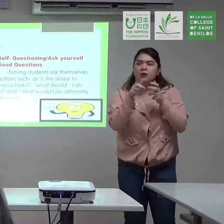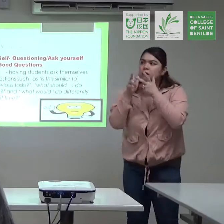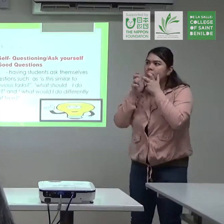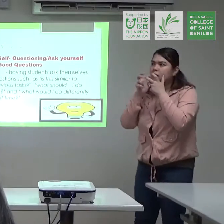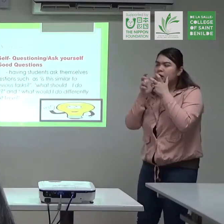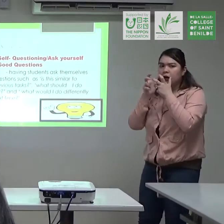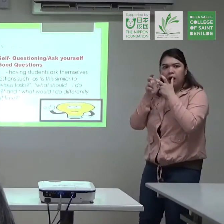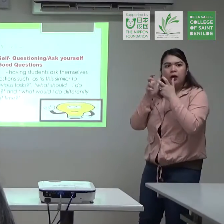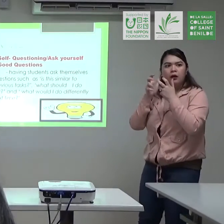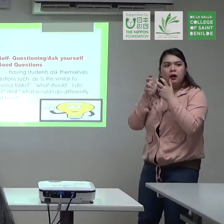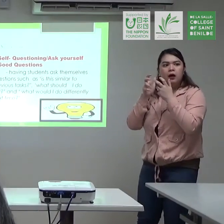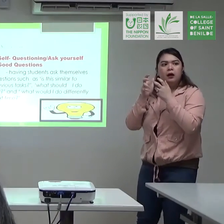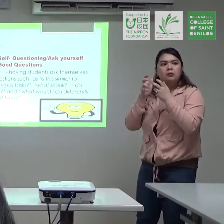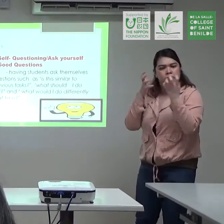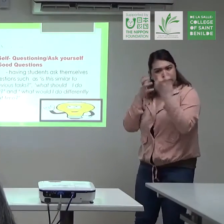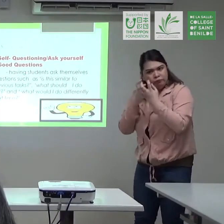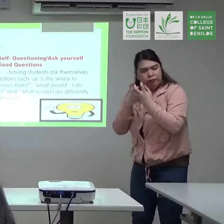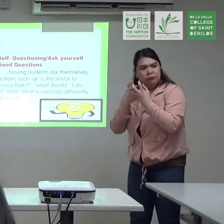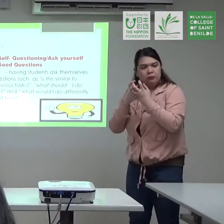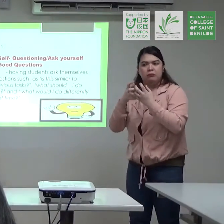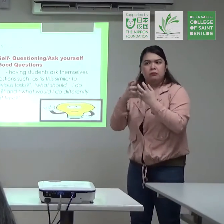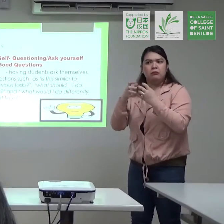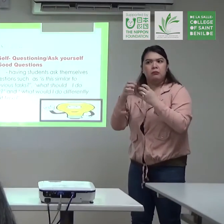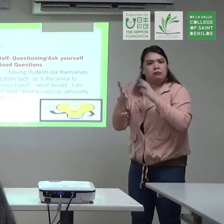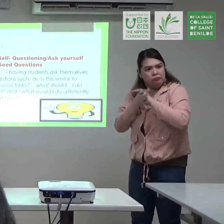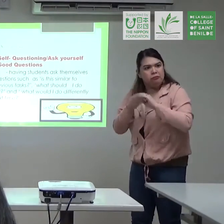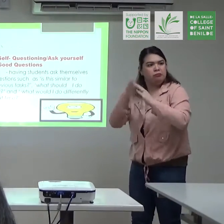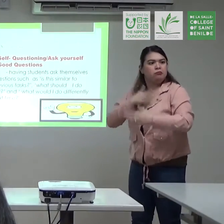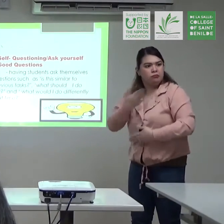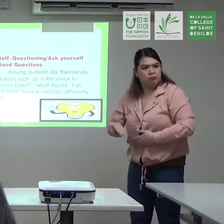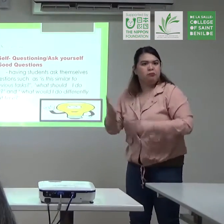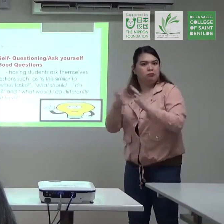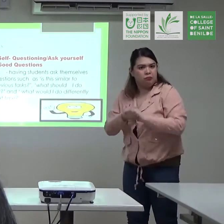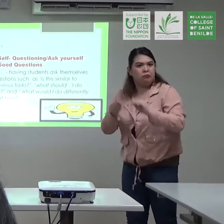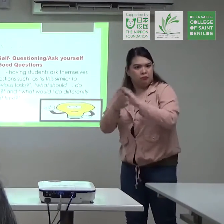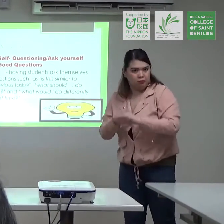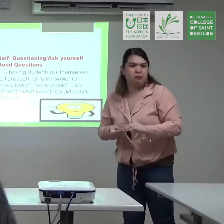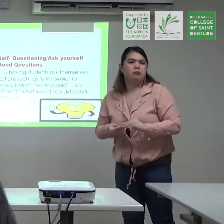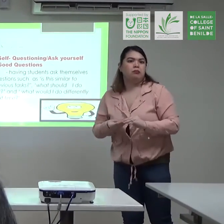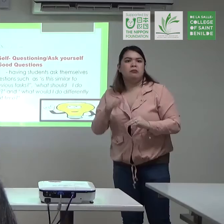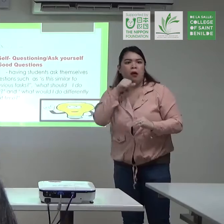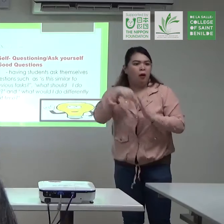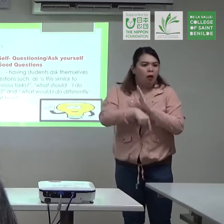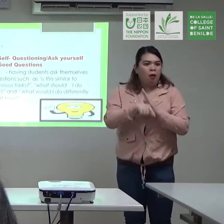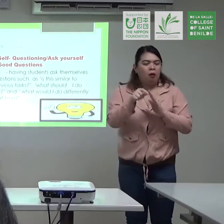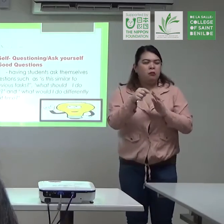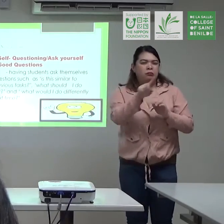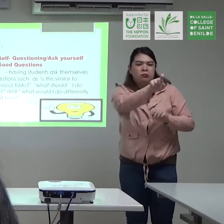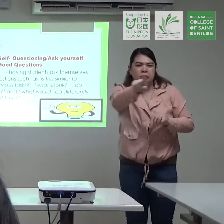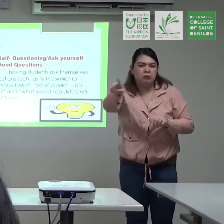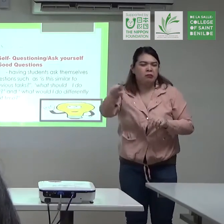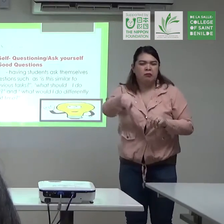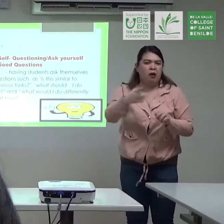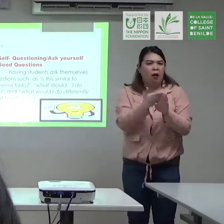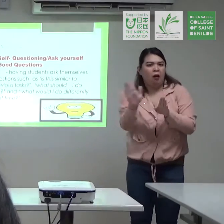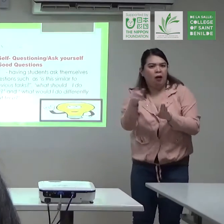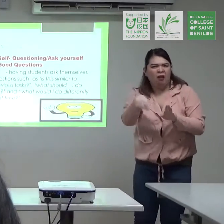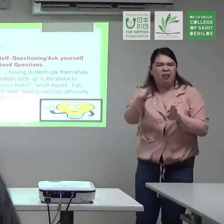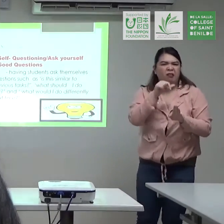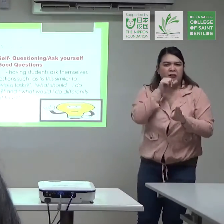What are the examples of this self-questioning? So the student can say, is this